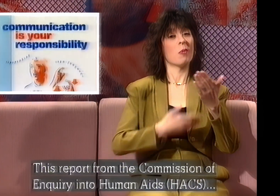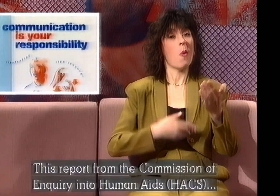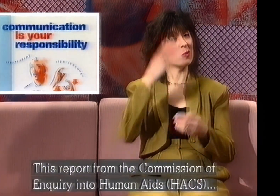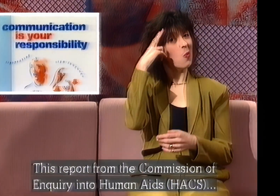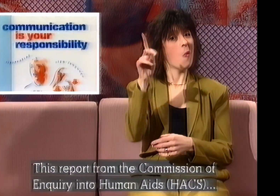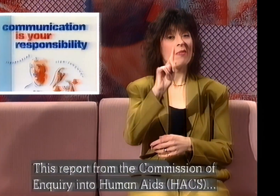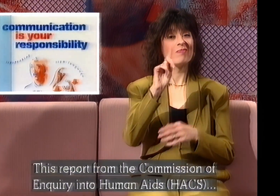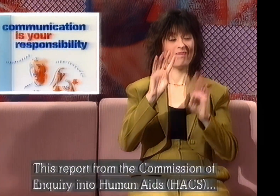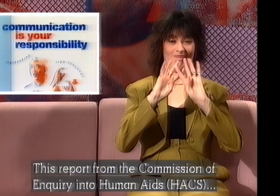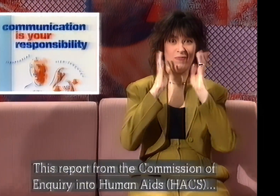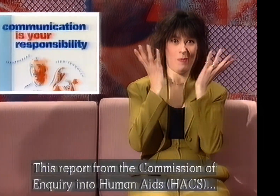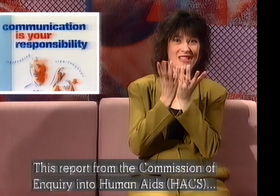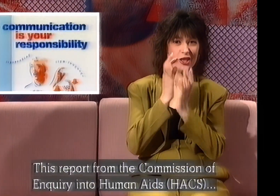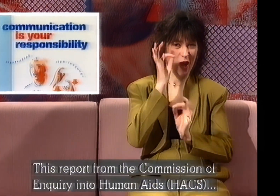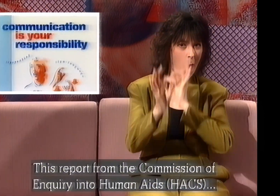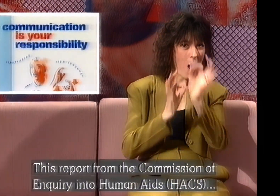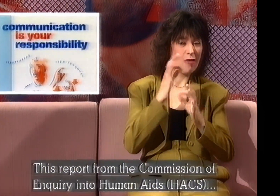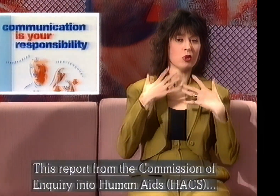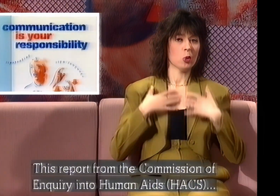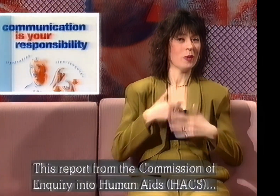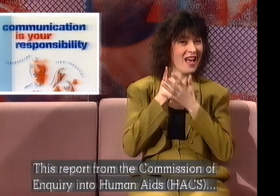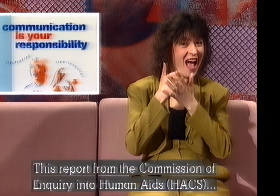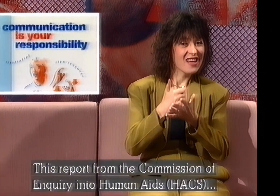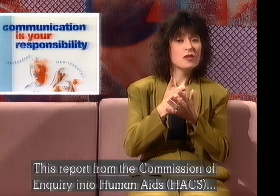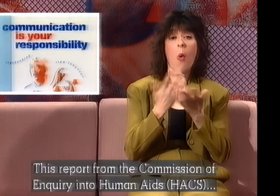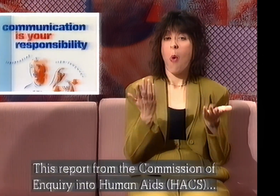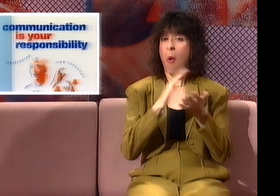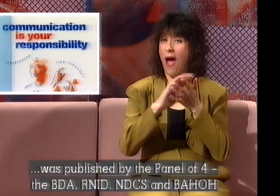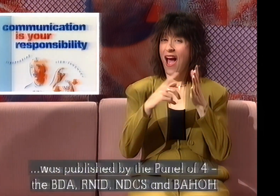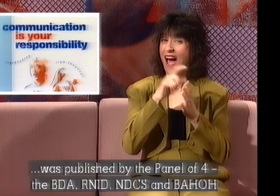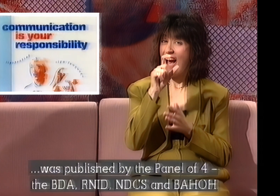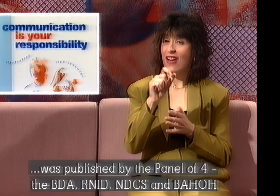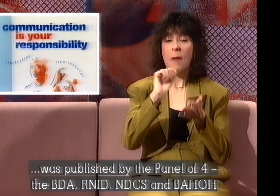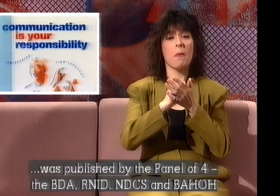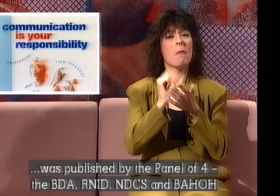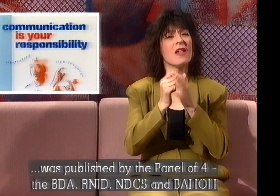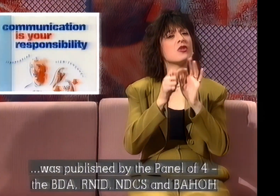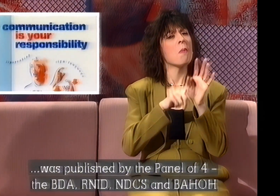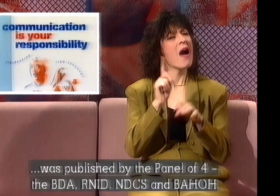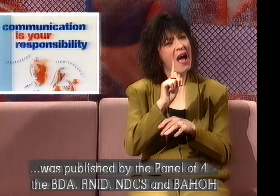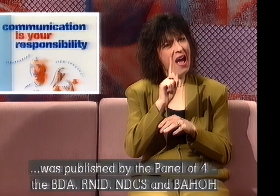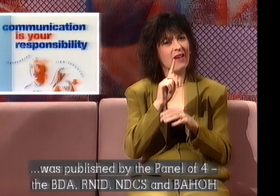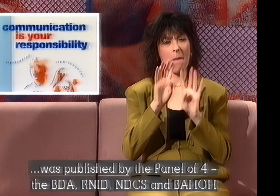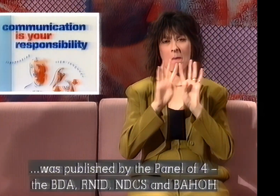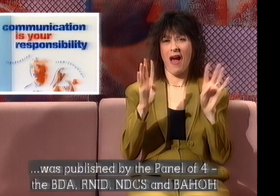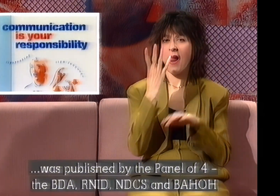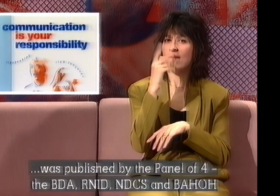Recently, this report from the Commission of Inquiry into Human Aids, or HACS, was published by the panel of four: the BDA,